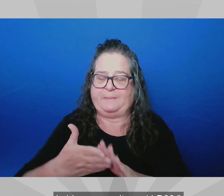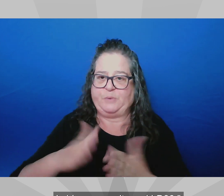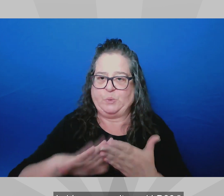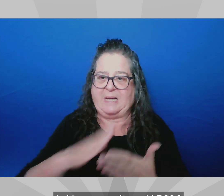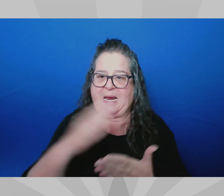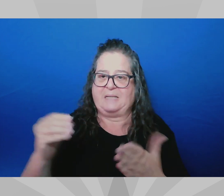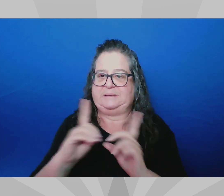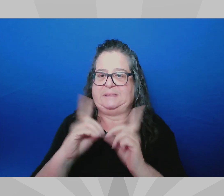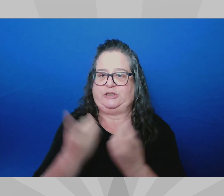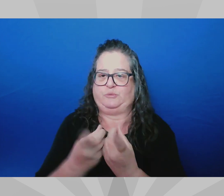LD30.